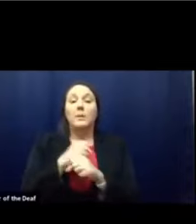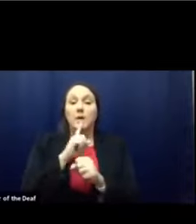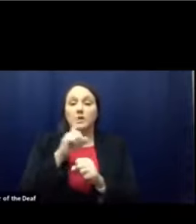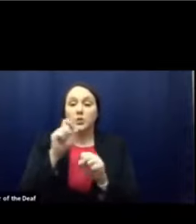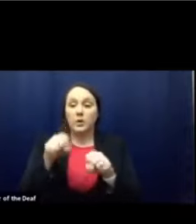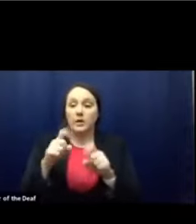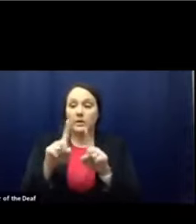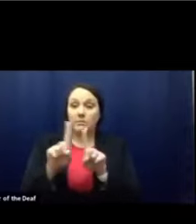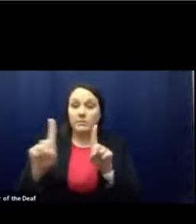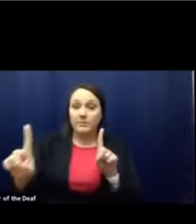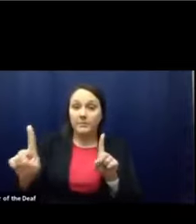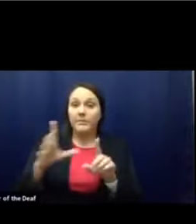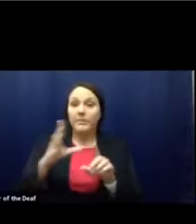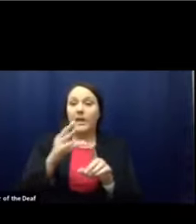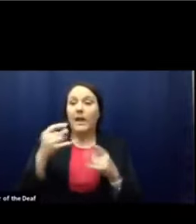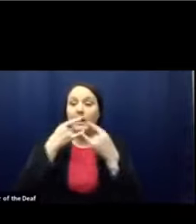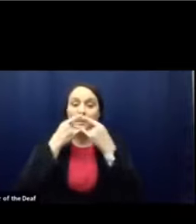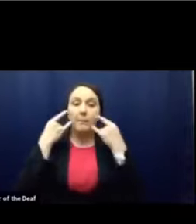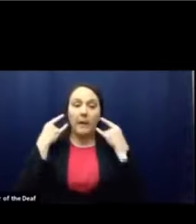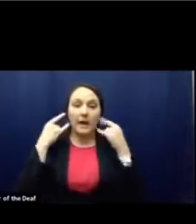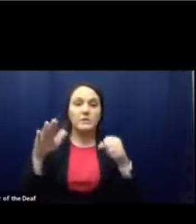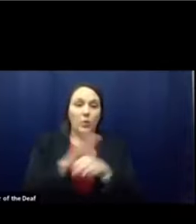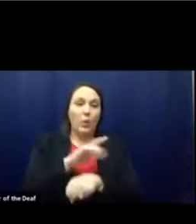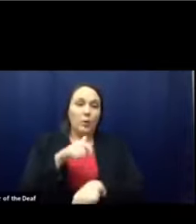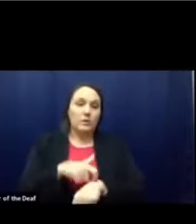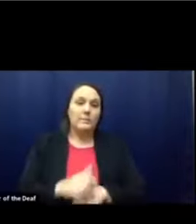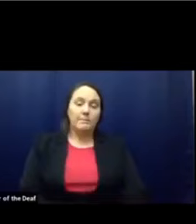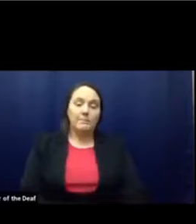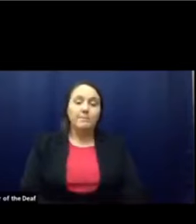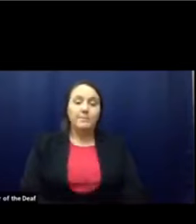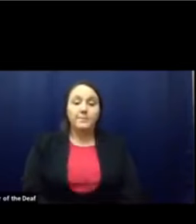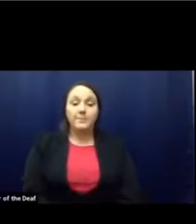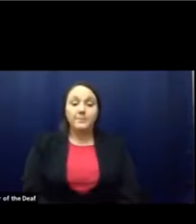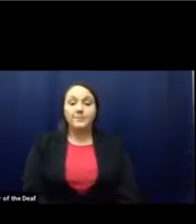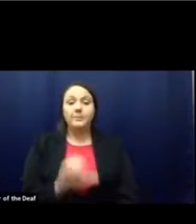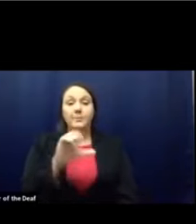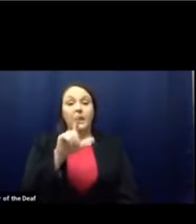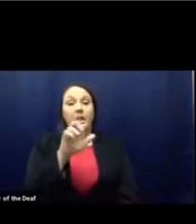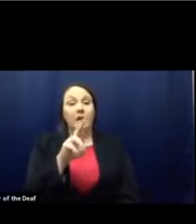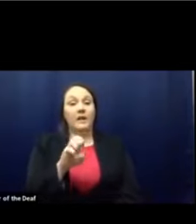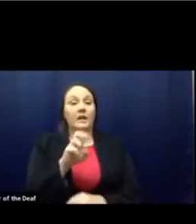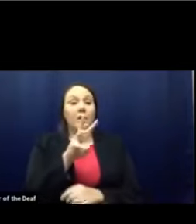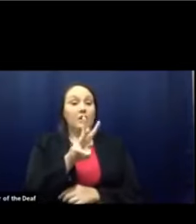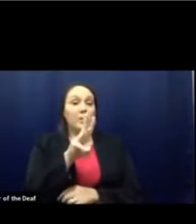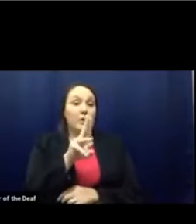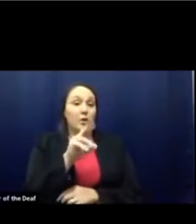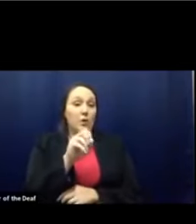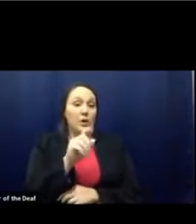from each other, and that you're wearing your mask the whole time you're there. From Claire with WUOT,